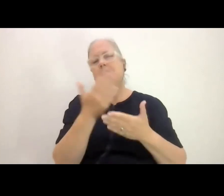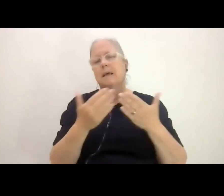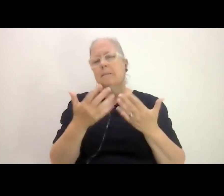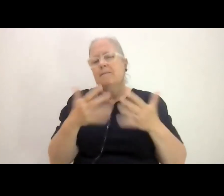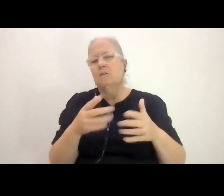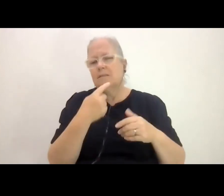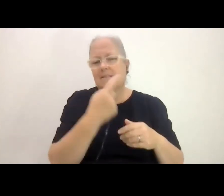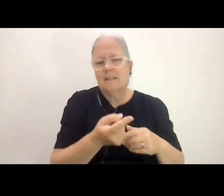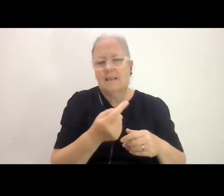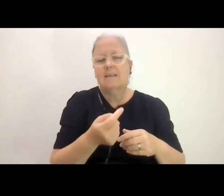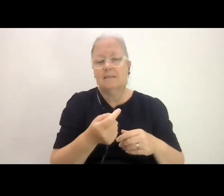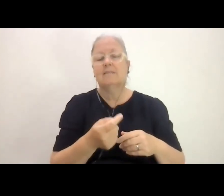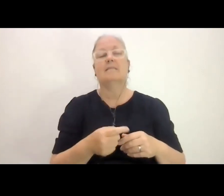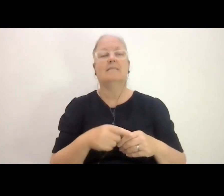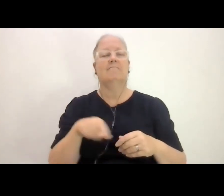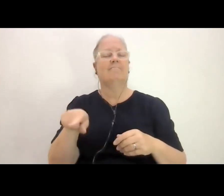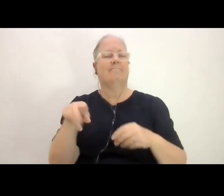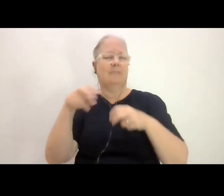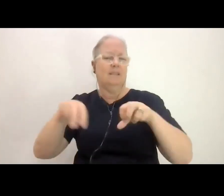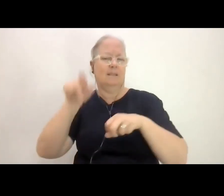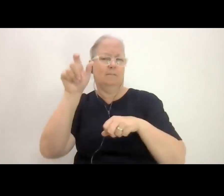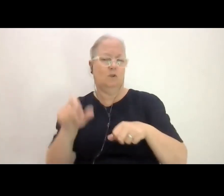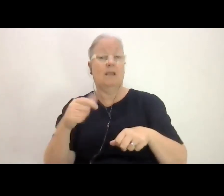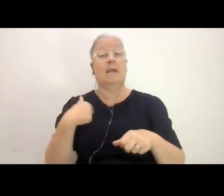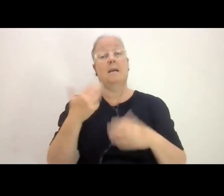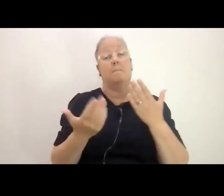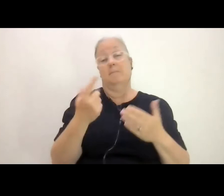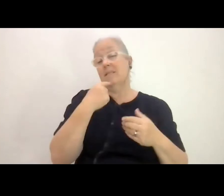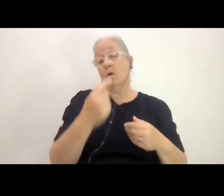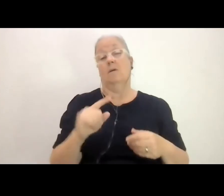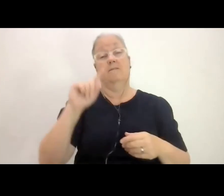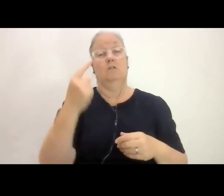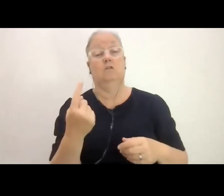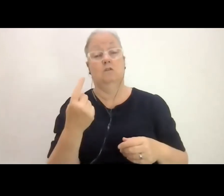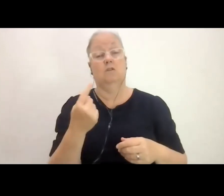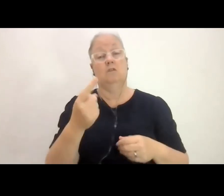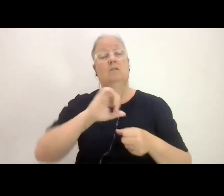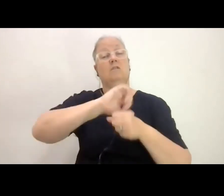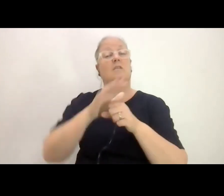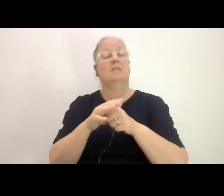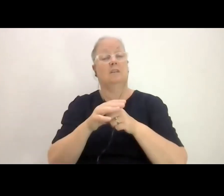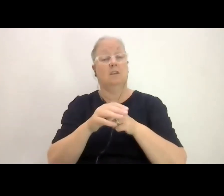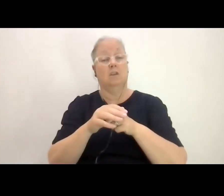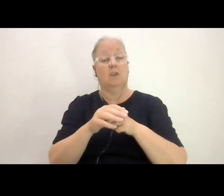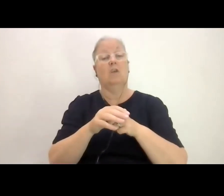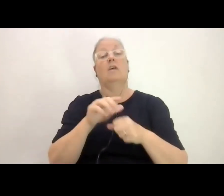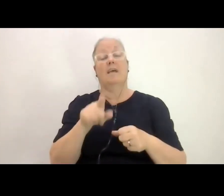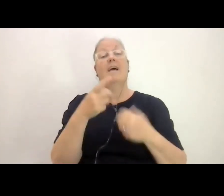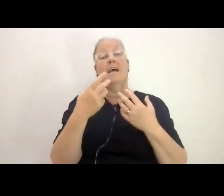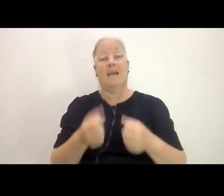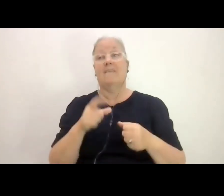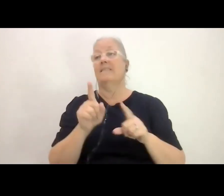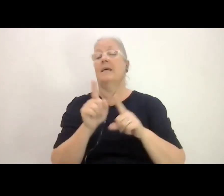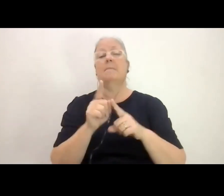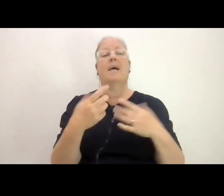my esteemed co-panelist. Maybe I'll start with the first one. I think COVID-19 further exposed inequities in health system, and Eliana,